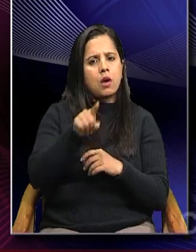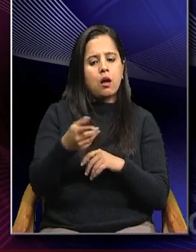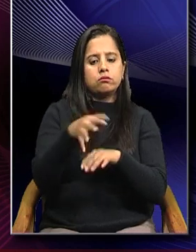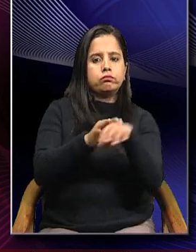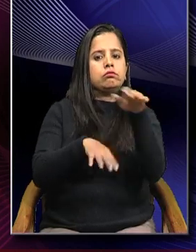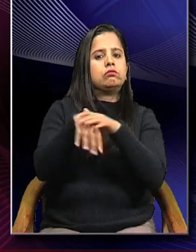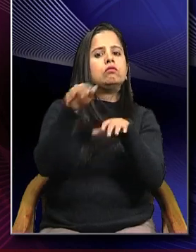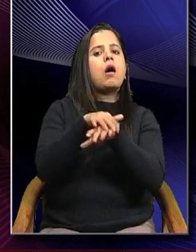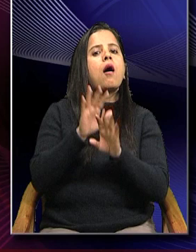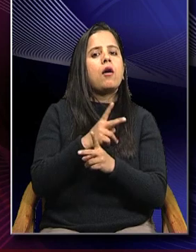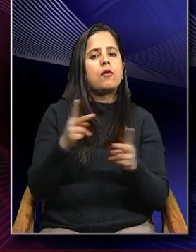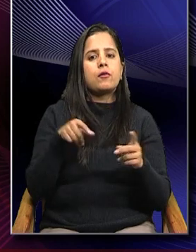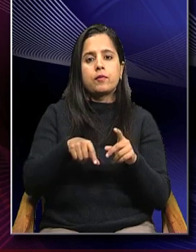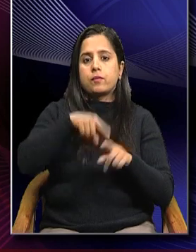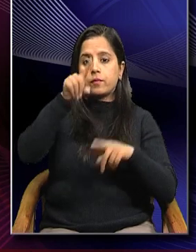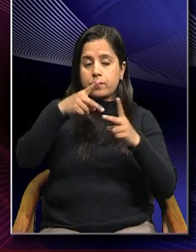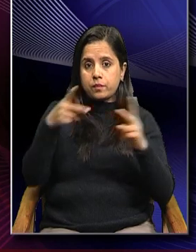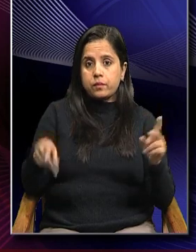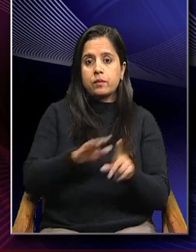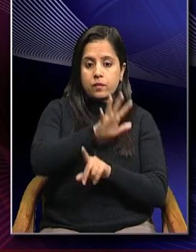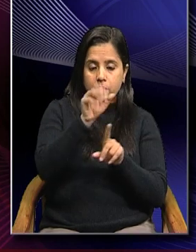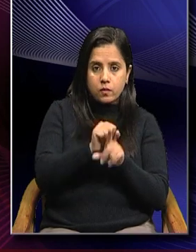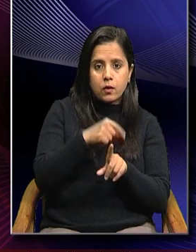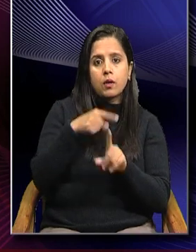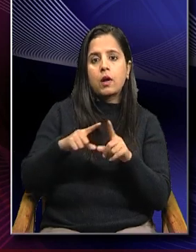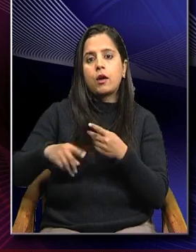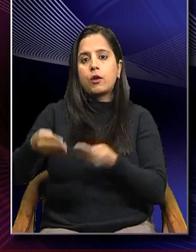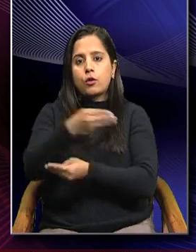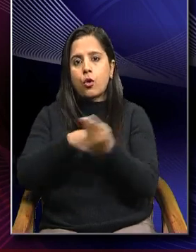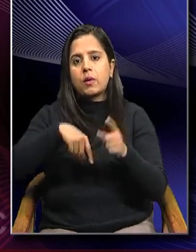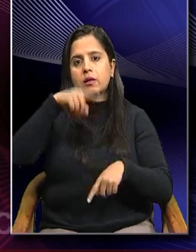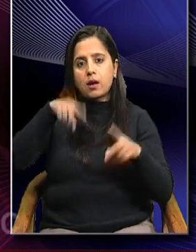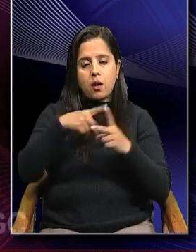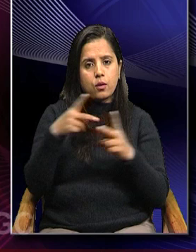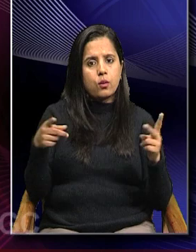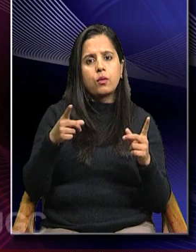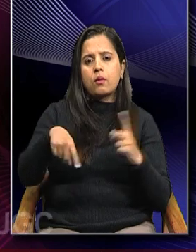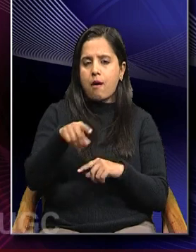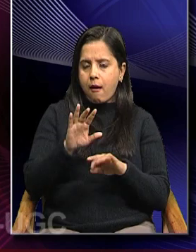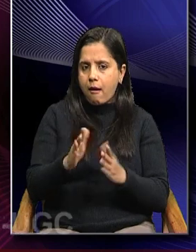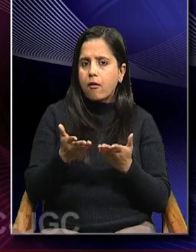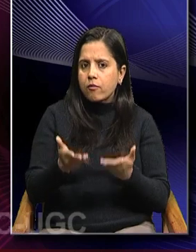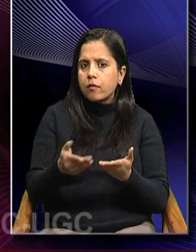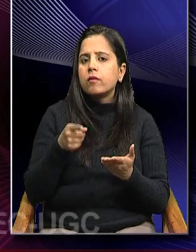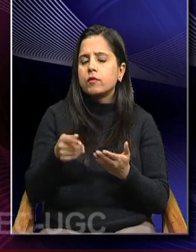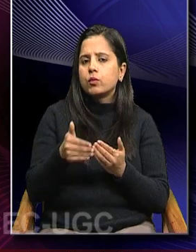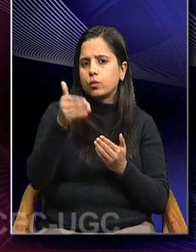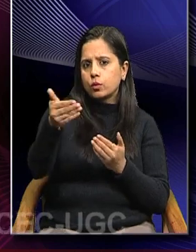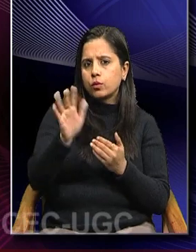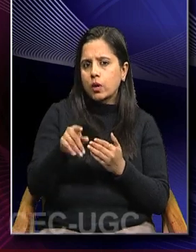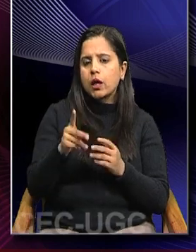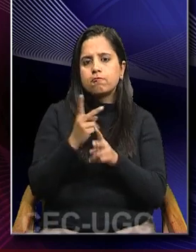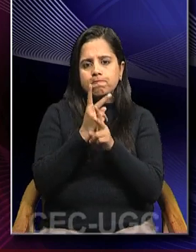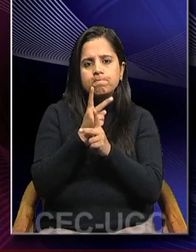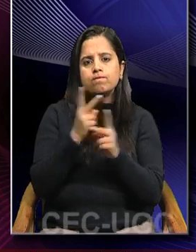overlapping. Even in the demography, the cultural and economic based diversities, they are going to be taken care